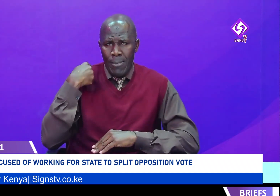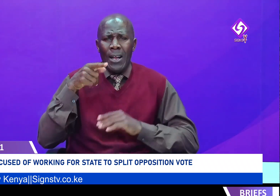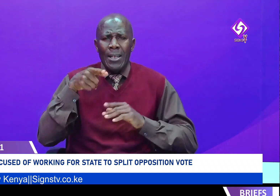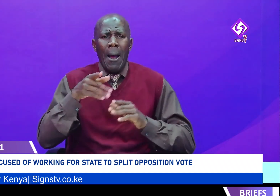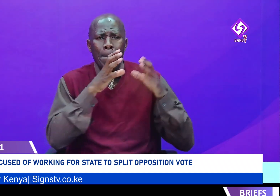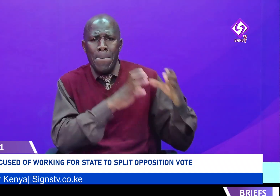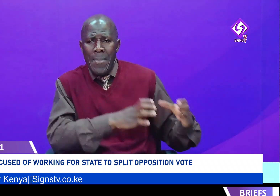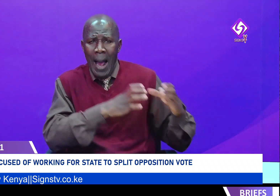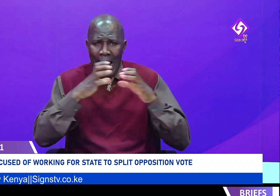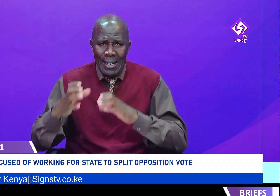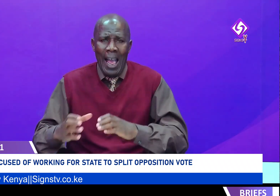using prominent figures